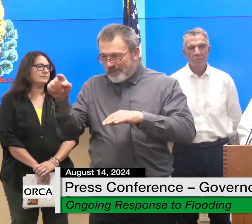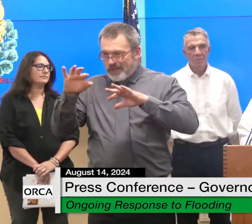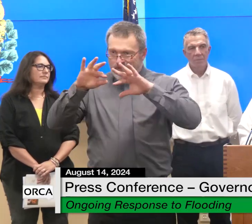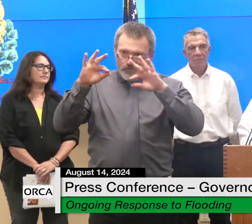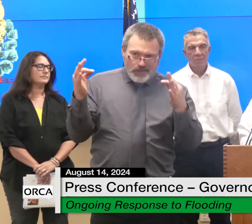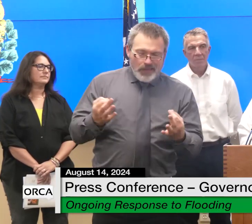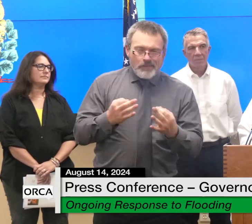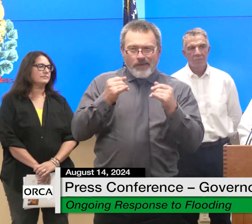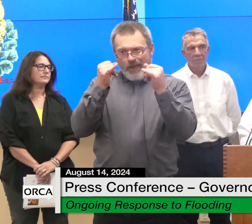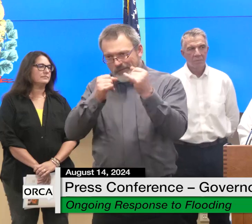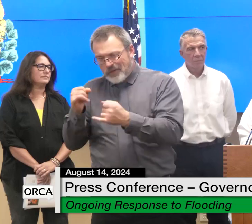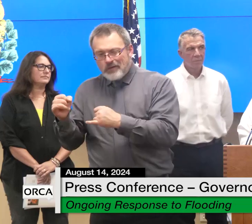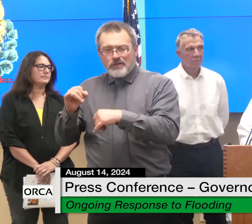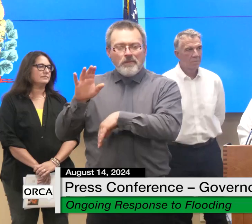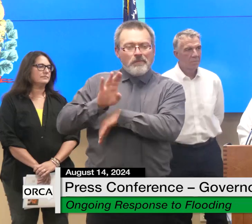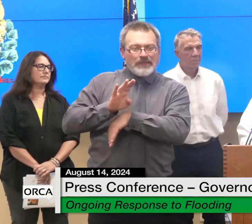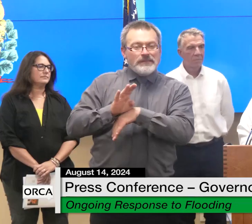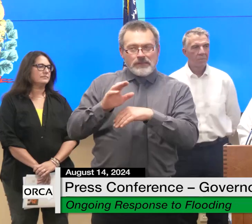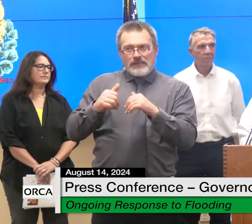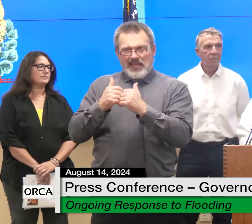declaration request is approved.